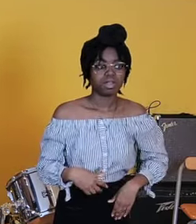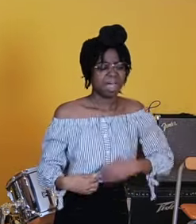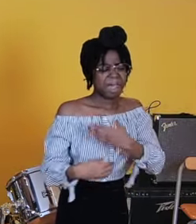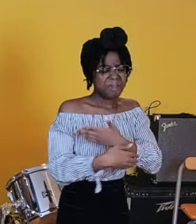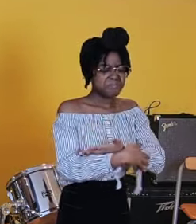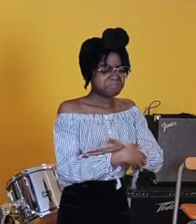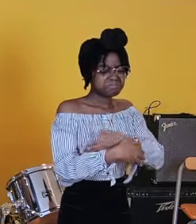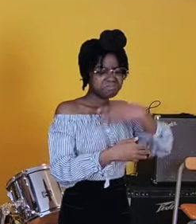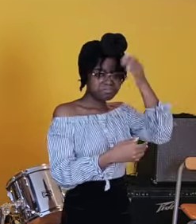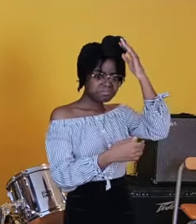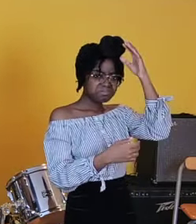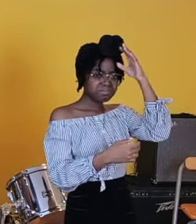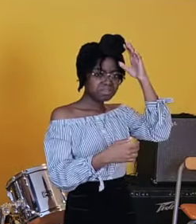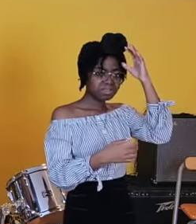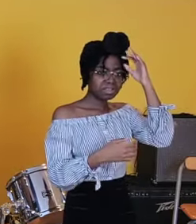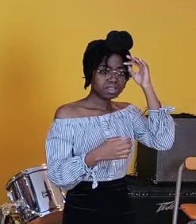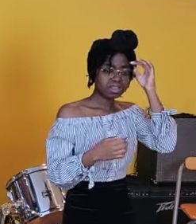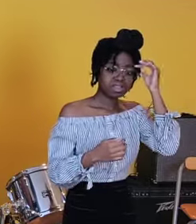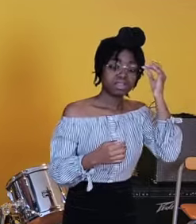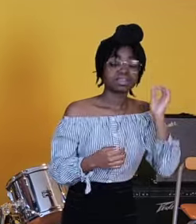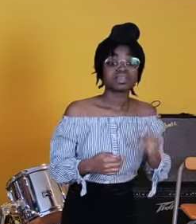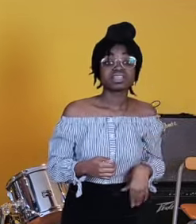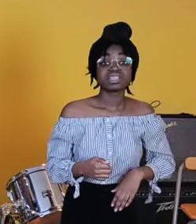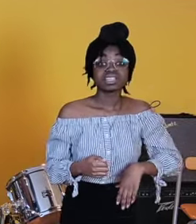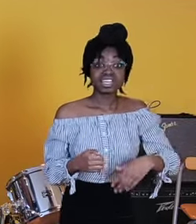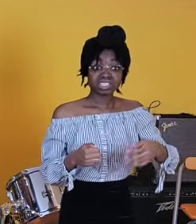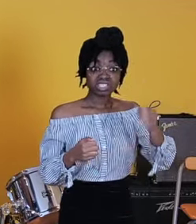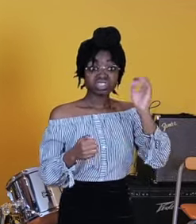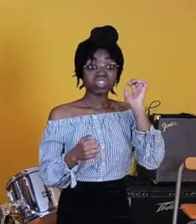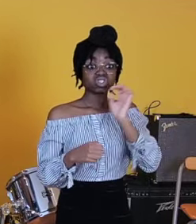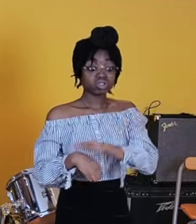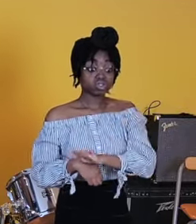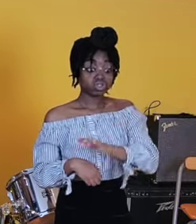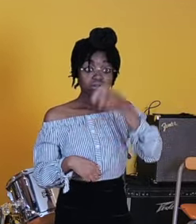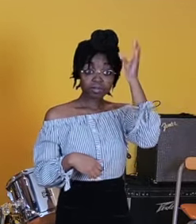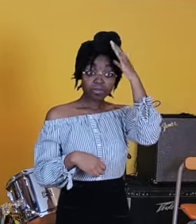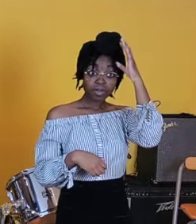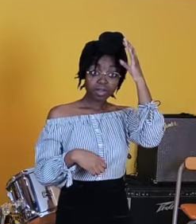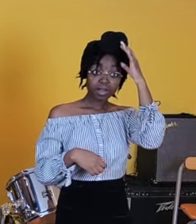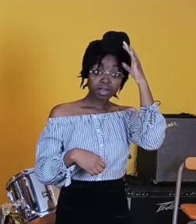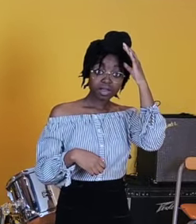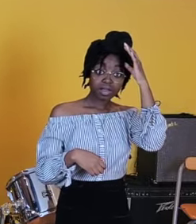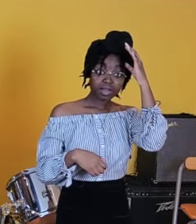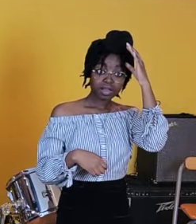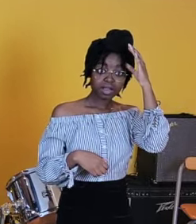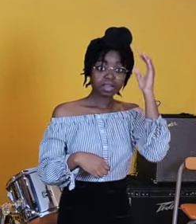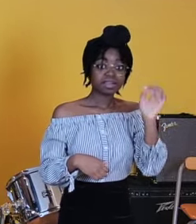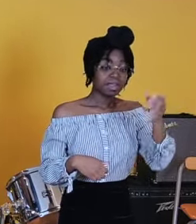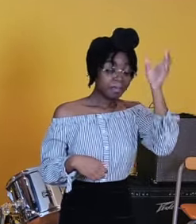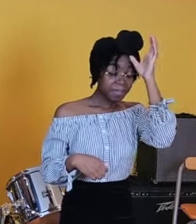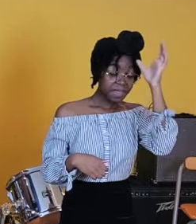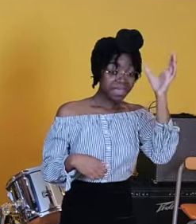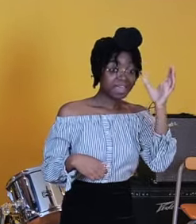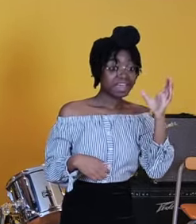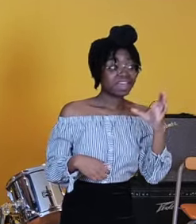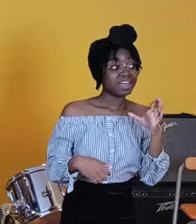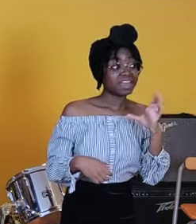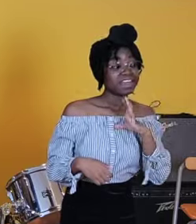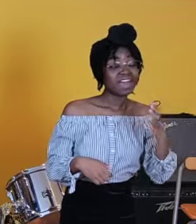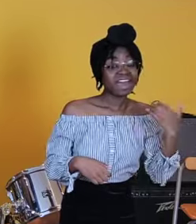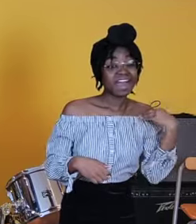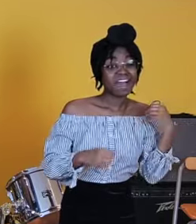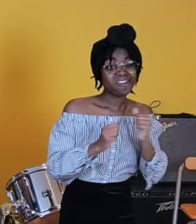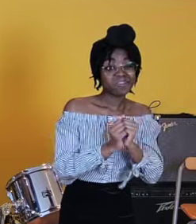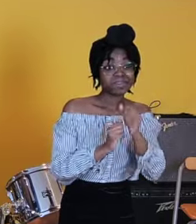a baby daddy is what is the biological father of a child that this man had with a woman who